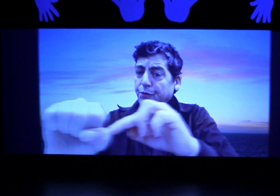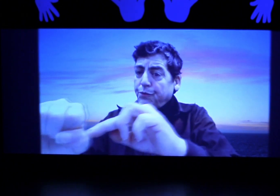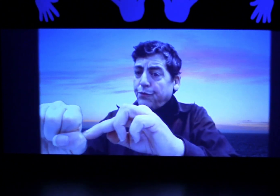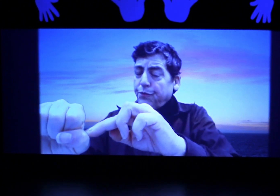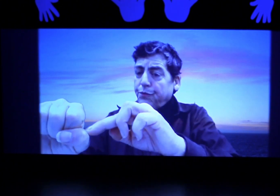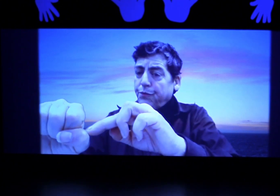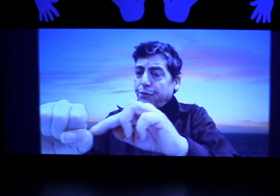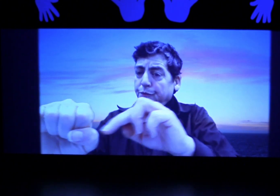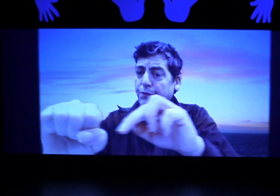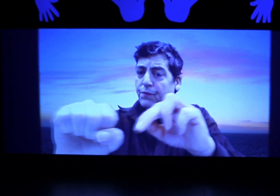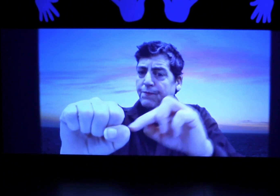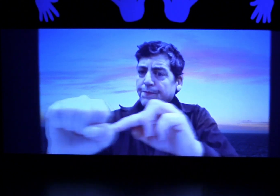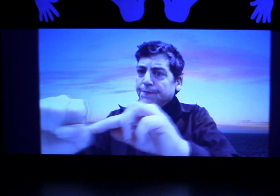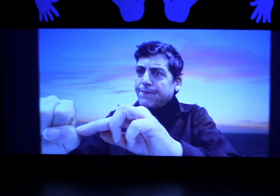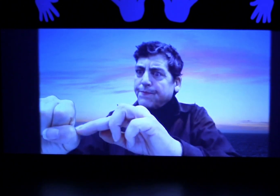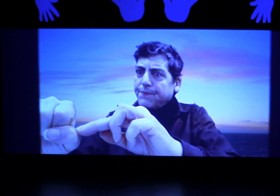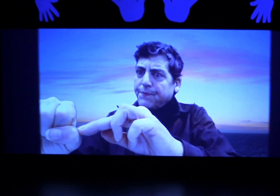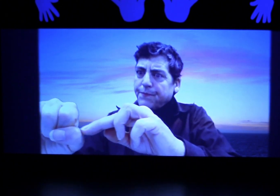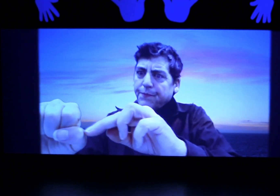That way. No, move.